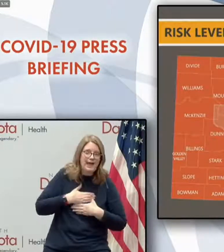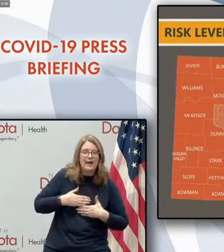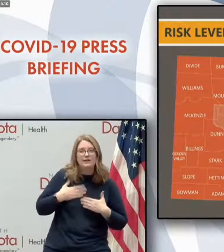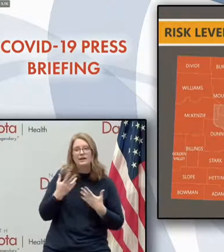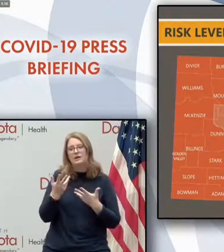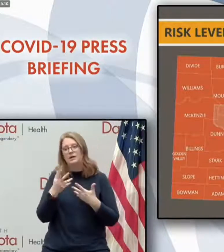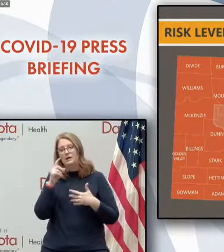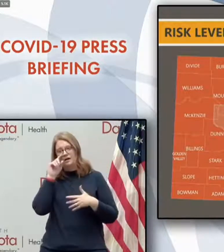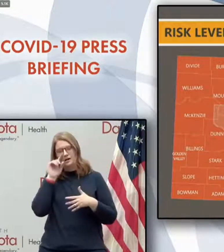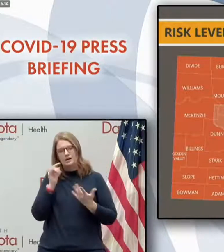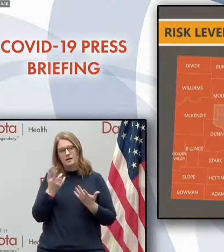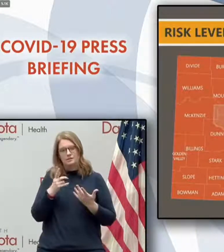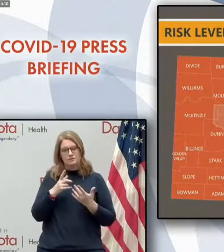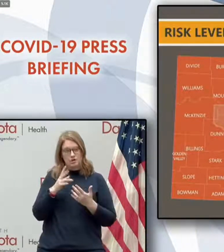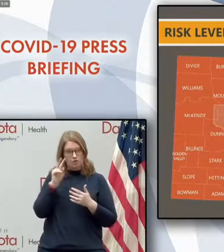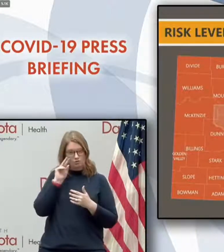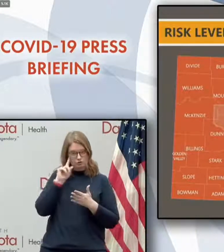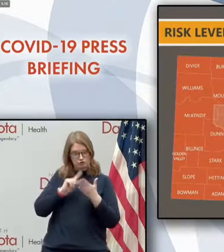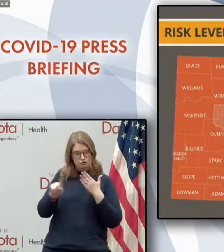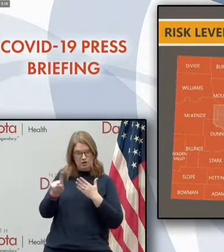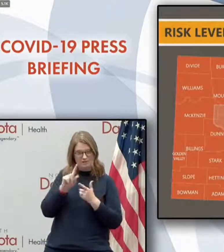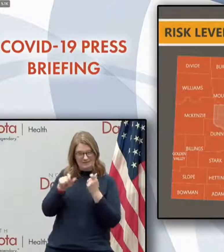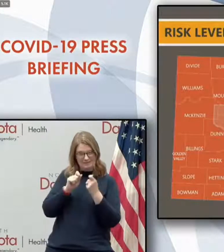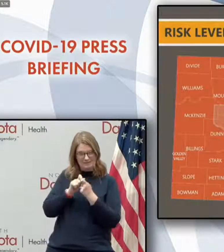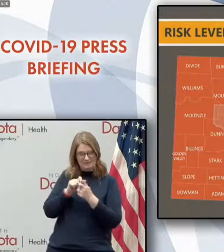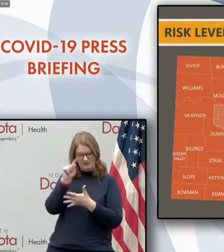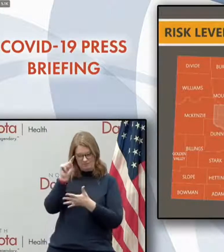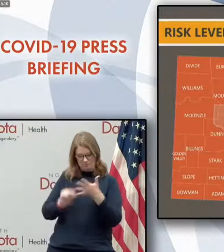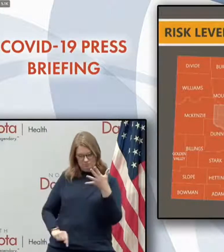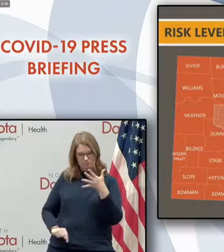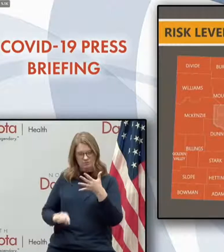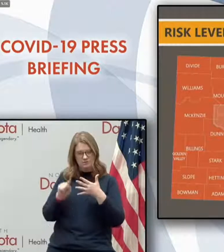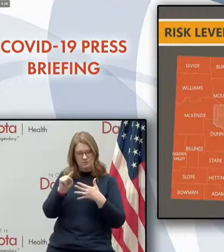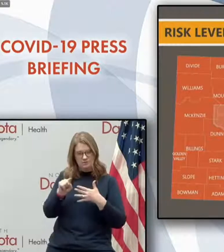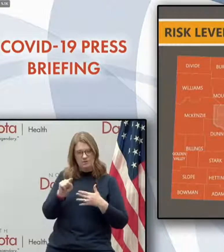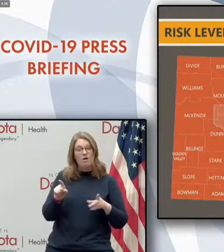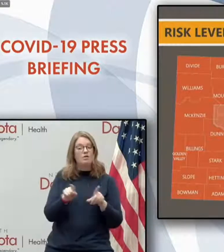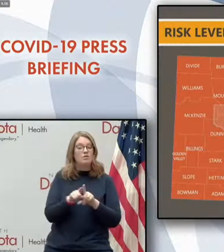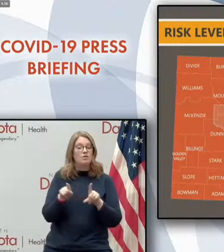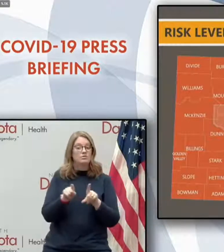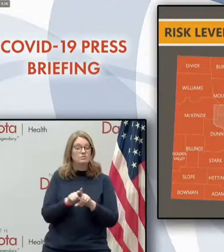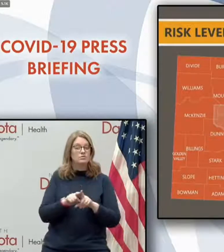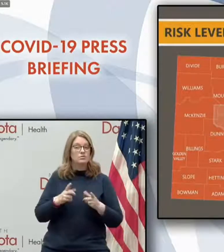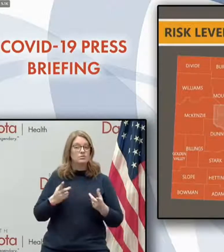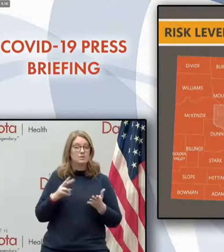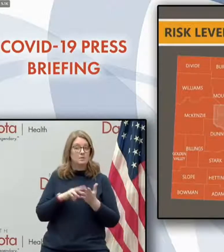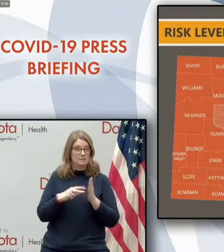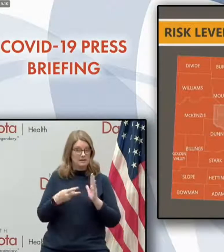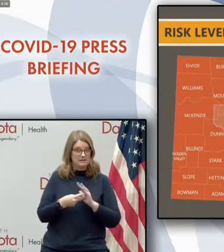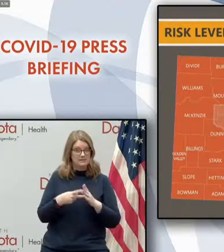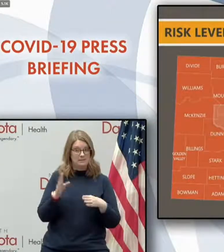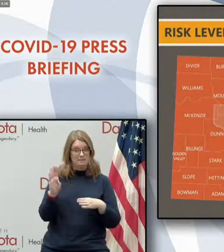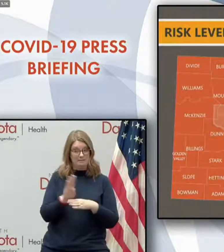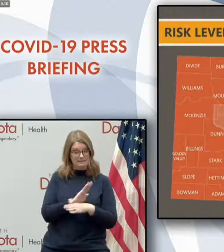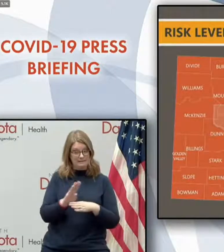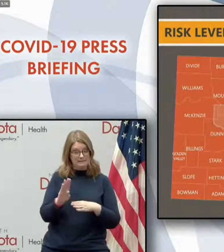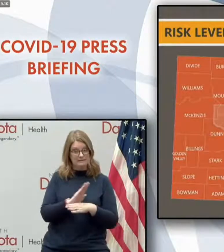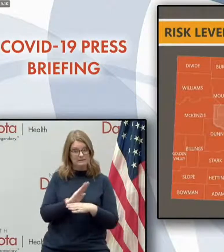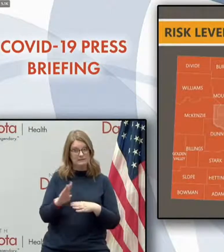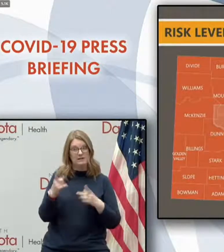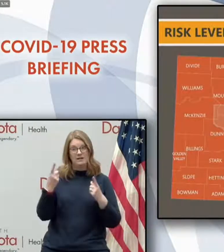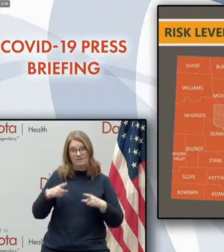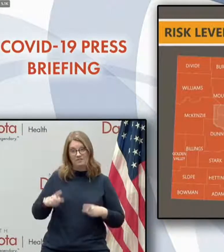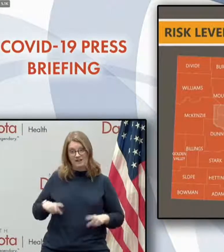refer people online to all the specifics that are there. But it also it means that businesses,